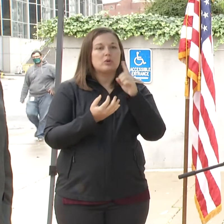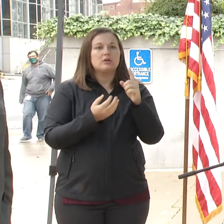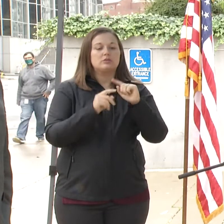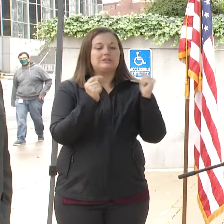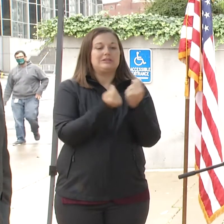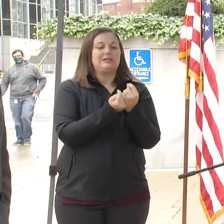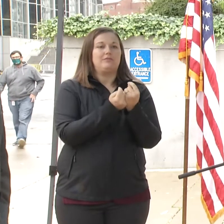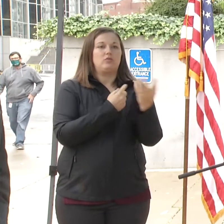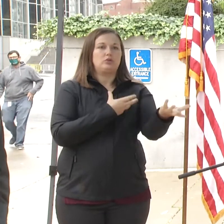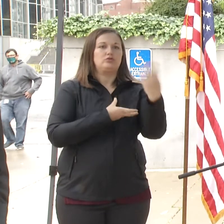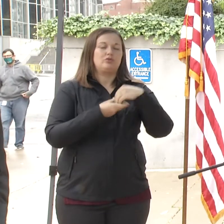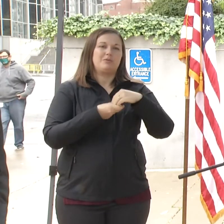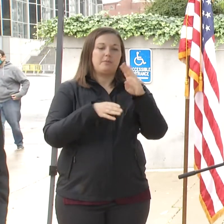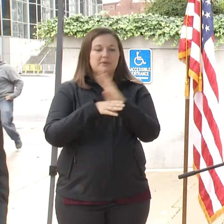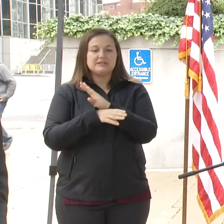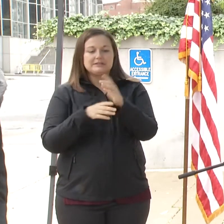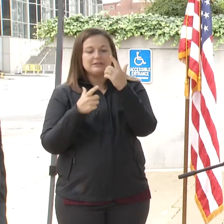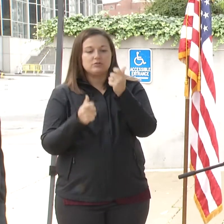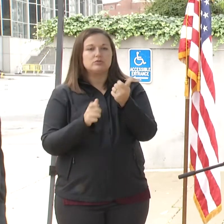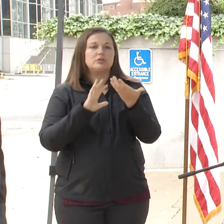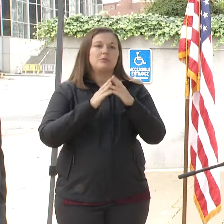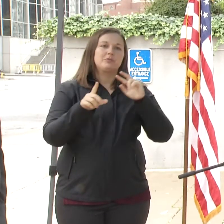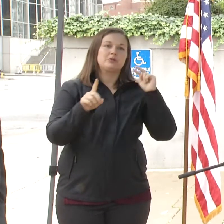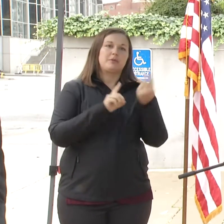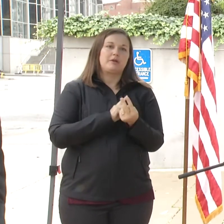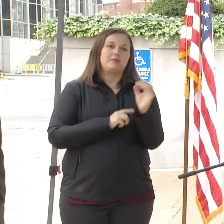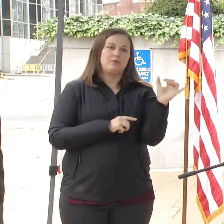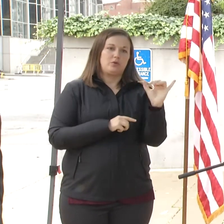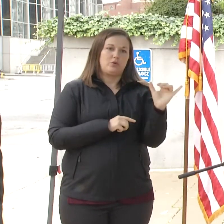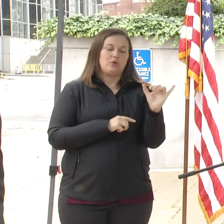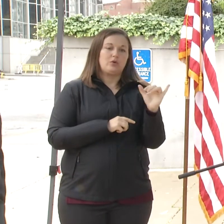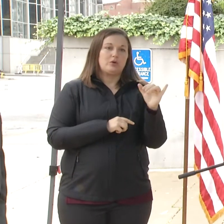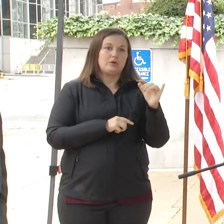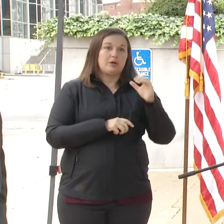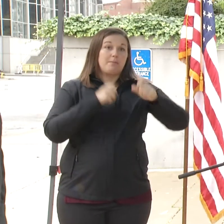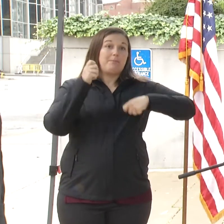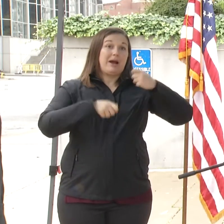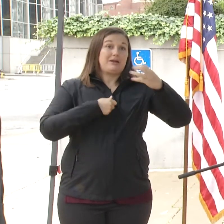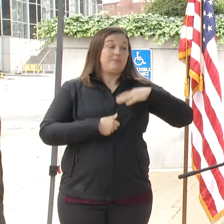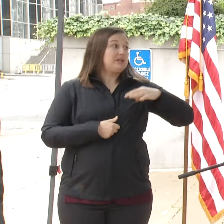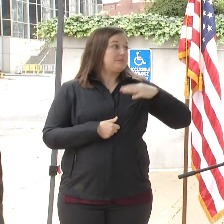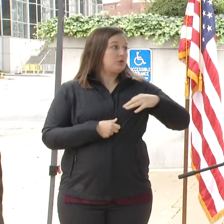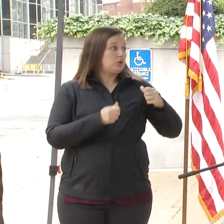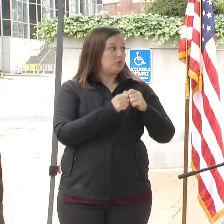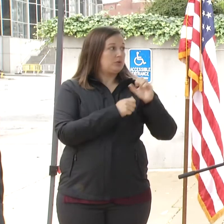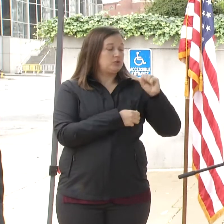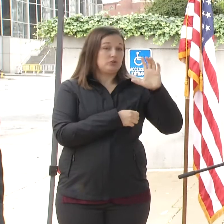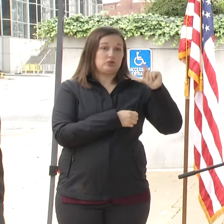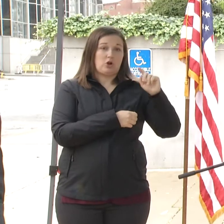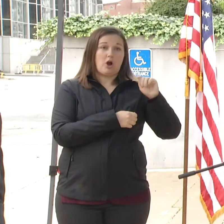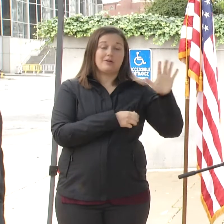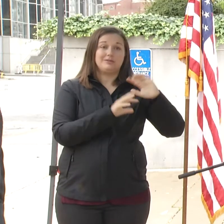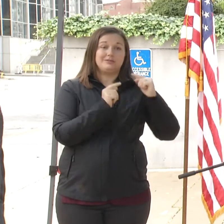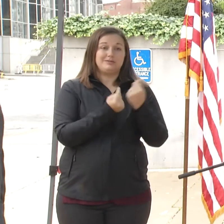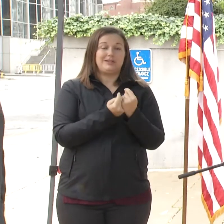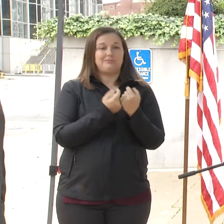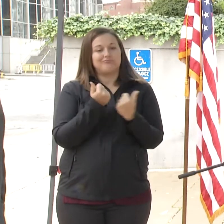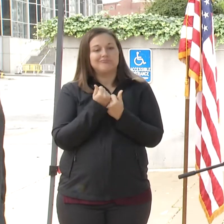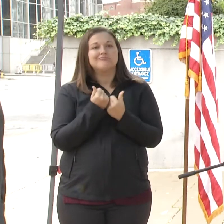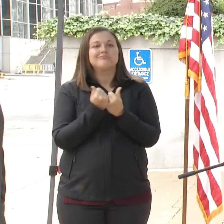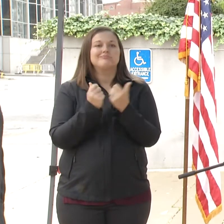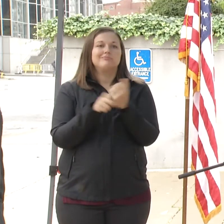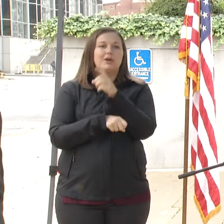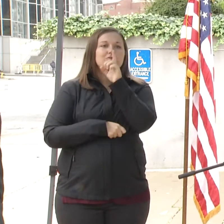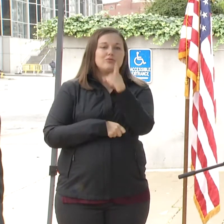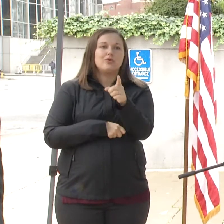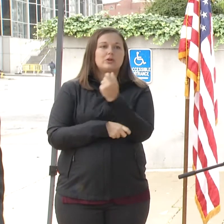and the business's interest into this project. Bike Pittsburgh, Scott Bricker and his team, for their advocacy and making